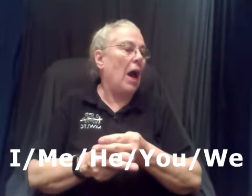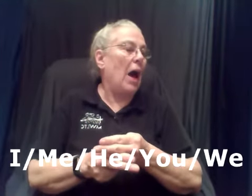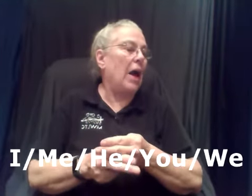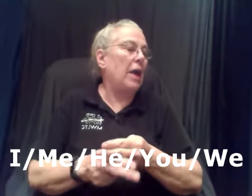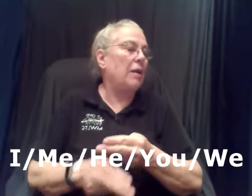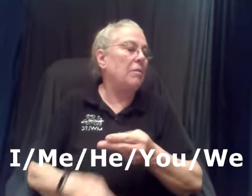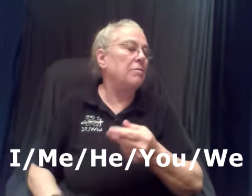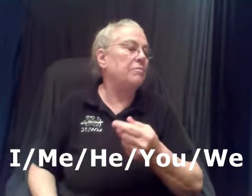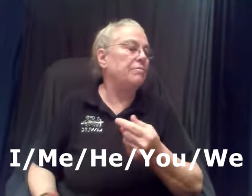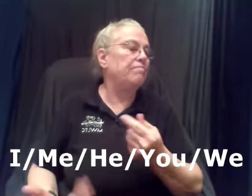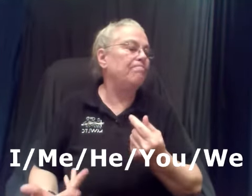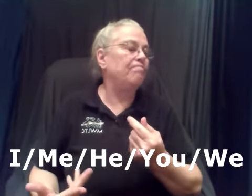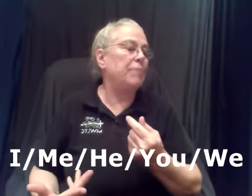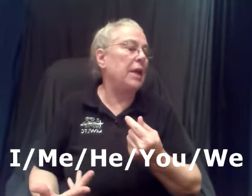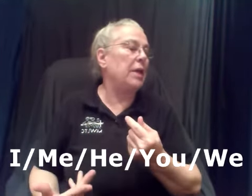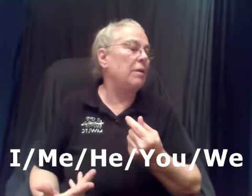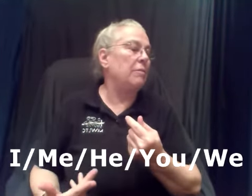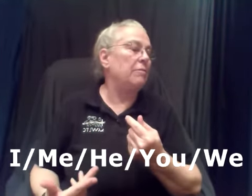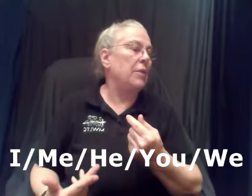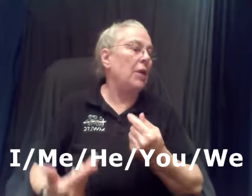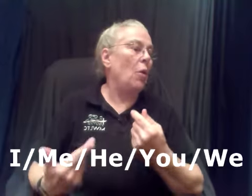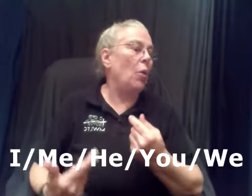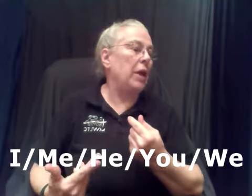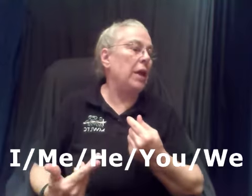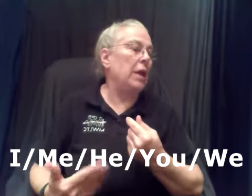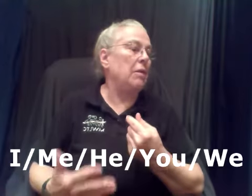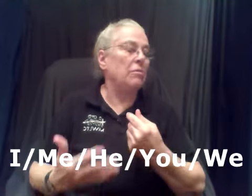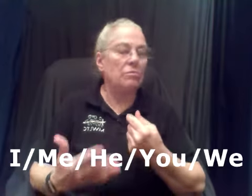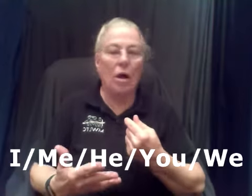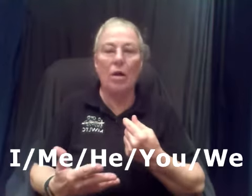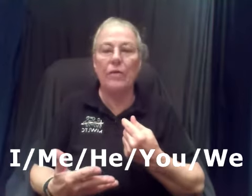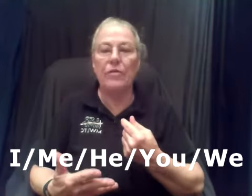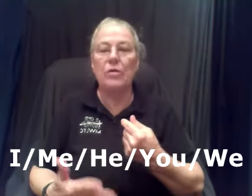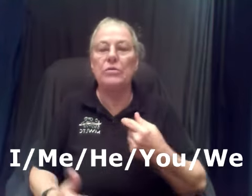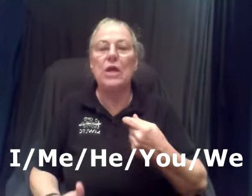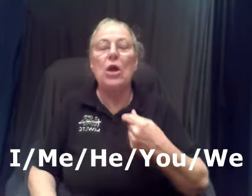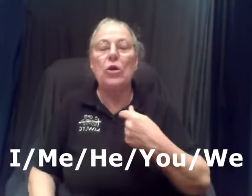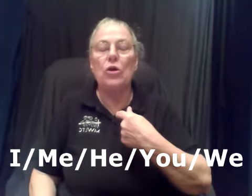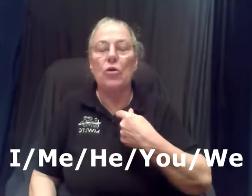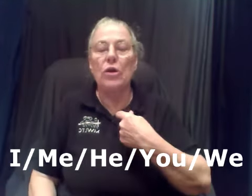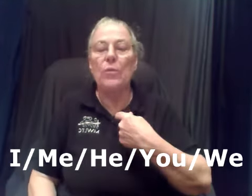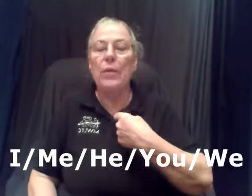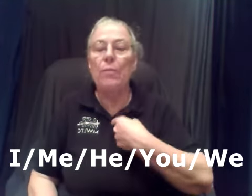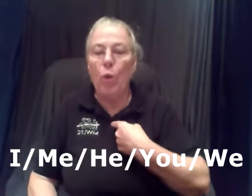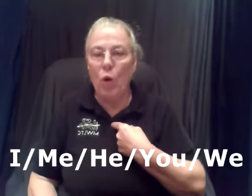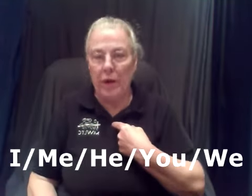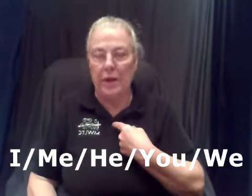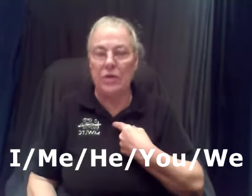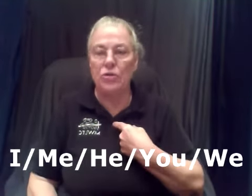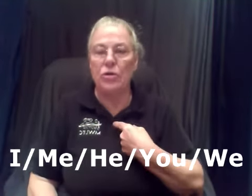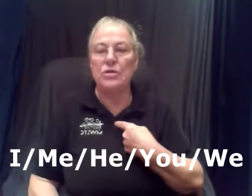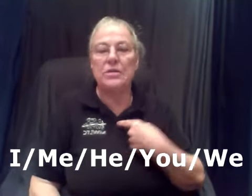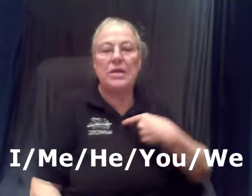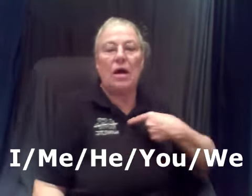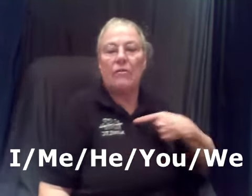I, me, we, all of those, you're going to be pointing to yourself, and